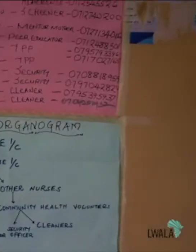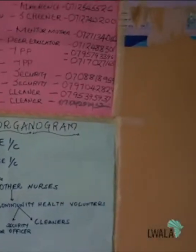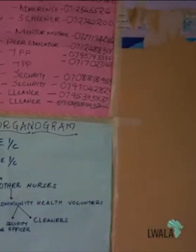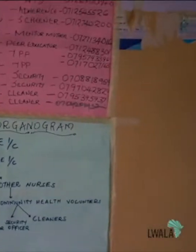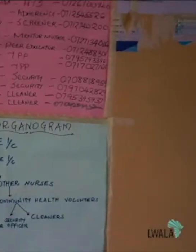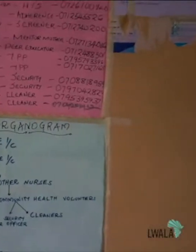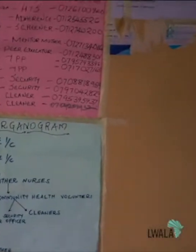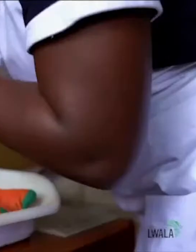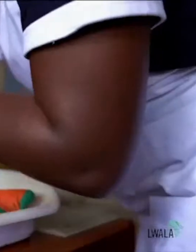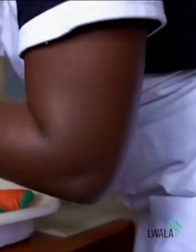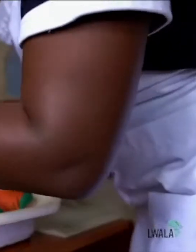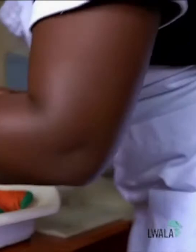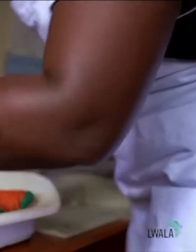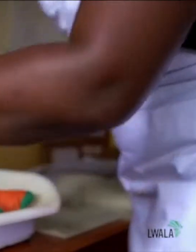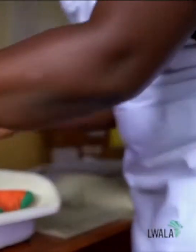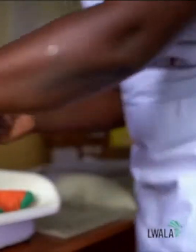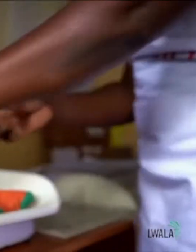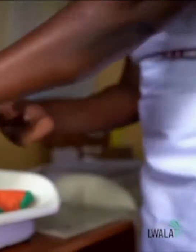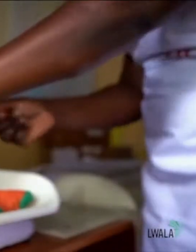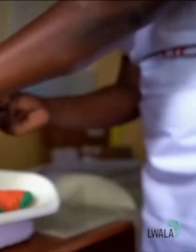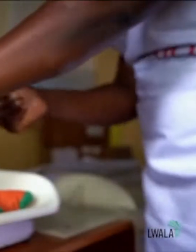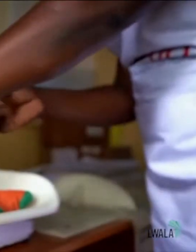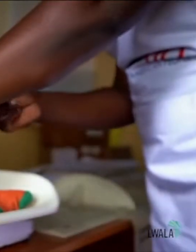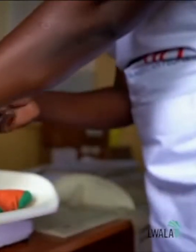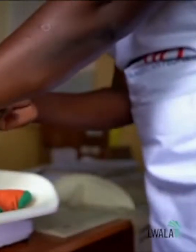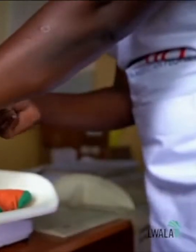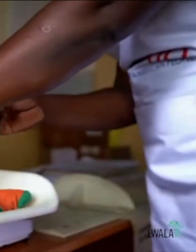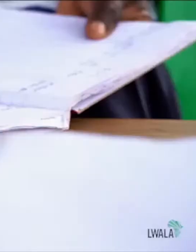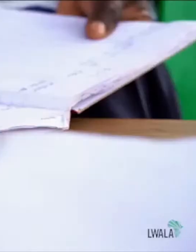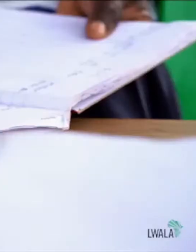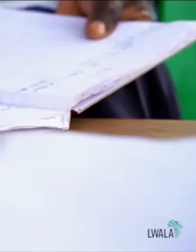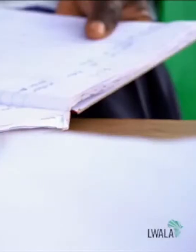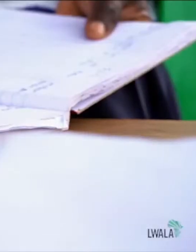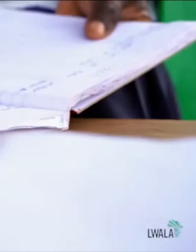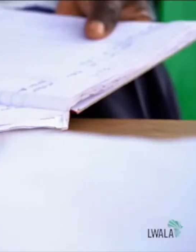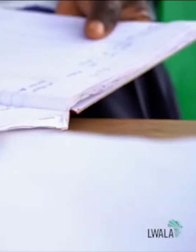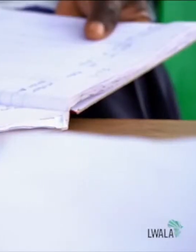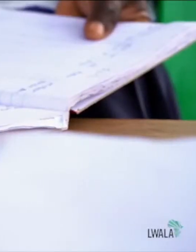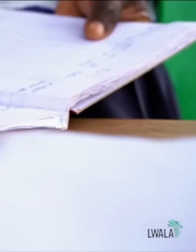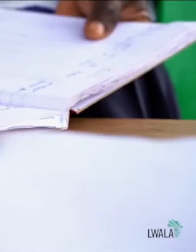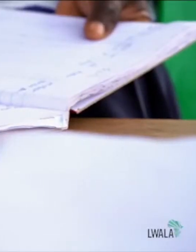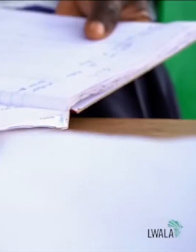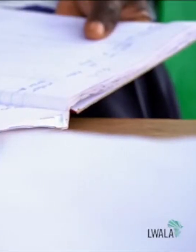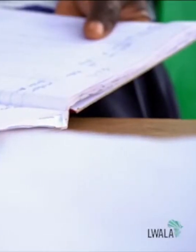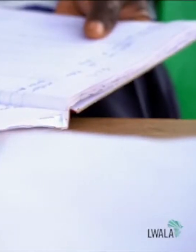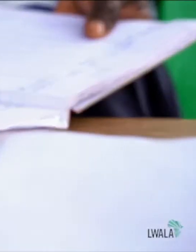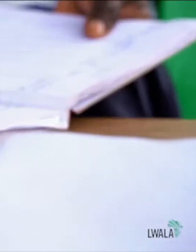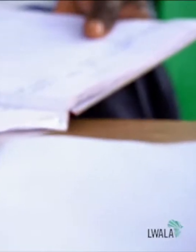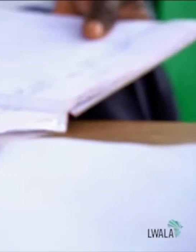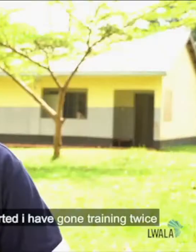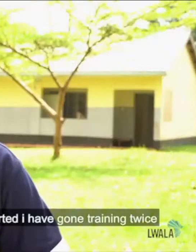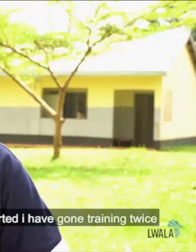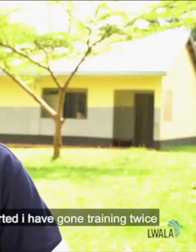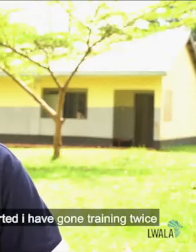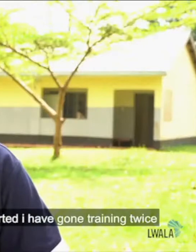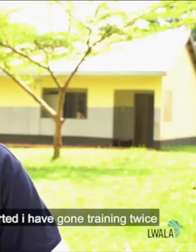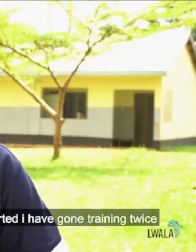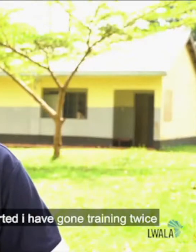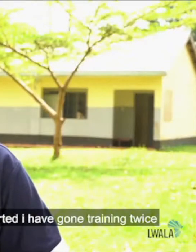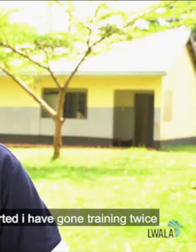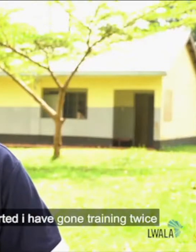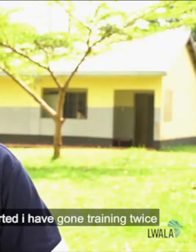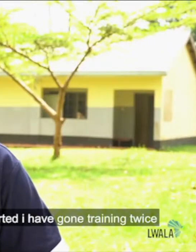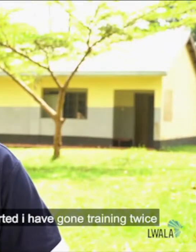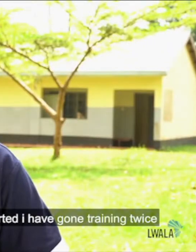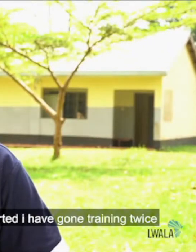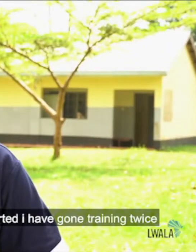is within this model that Lola implements a robust ECD program based on WHO's Nurturing Care Framework. The ECD